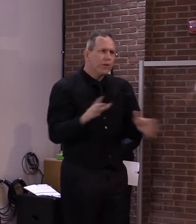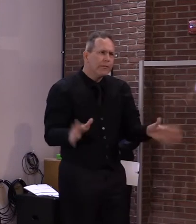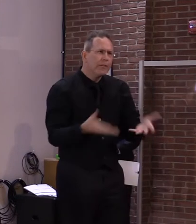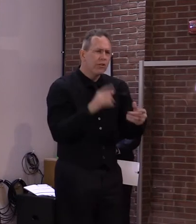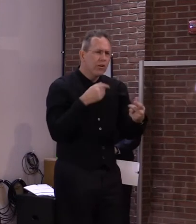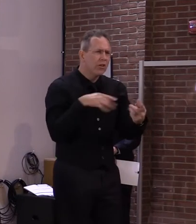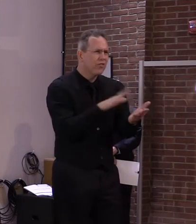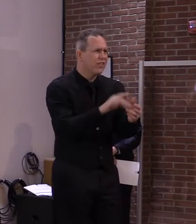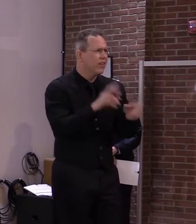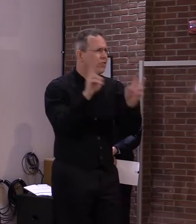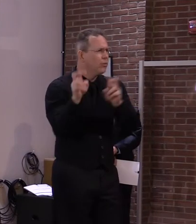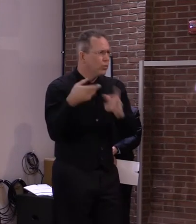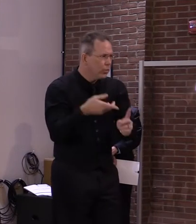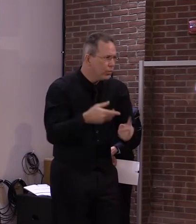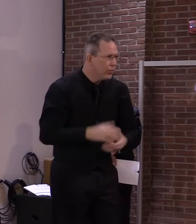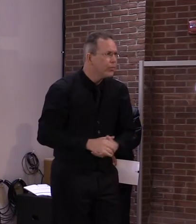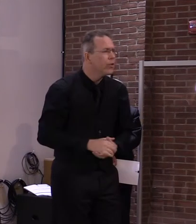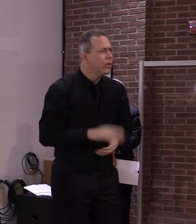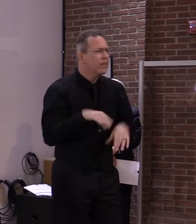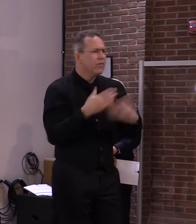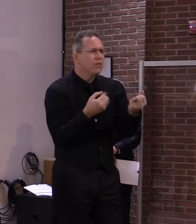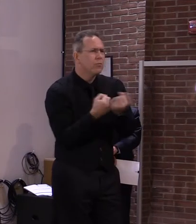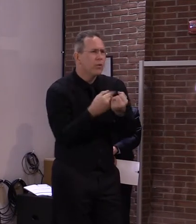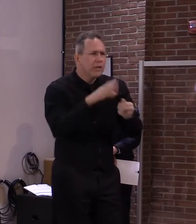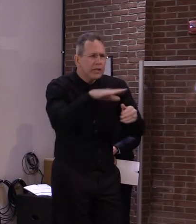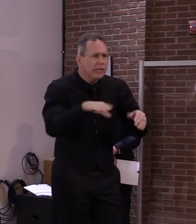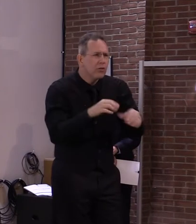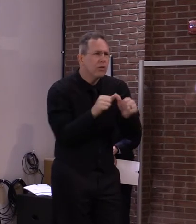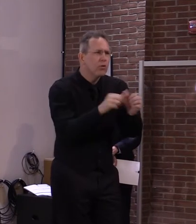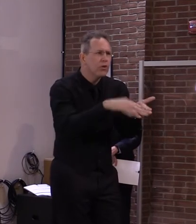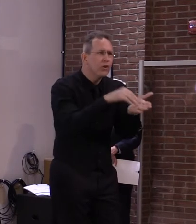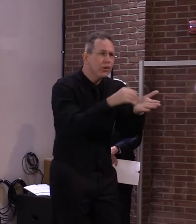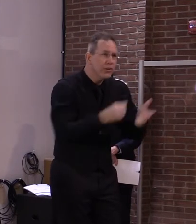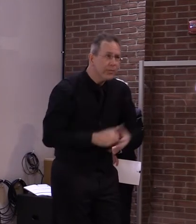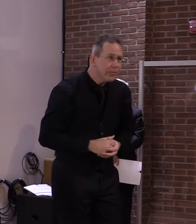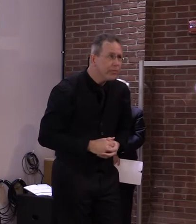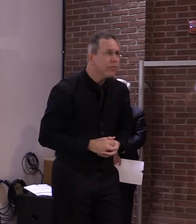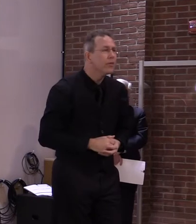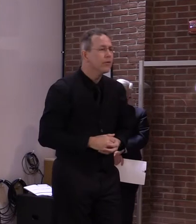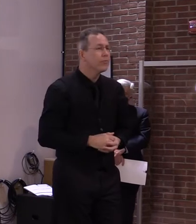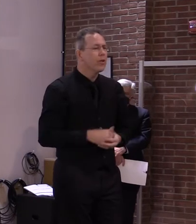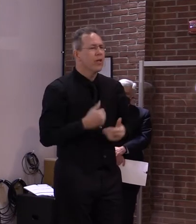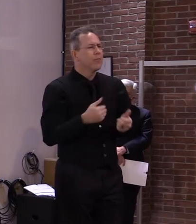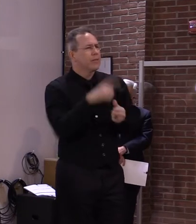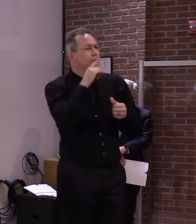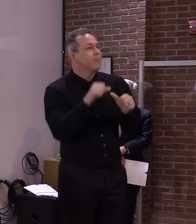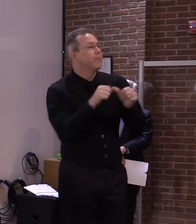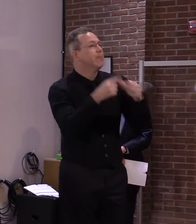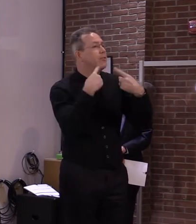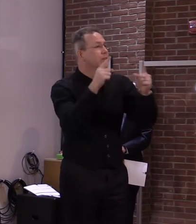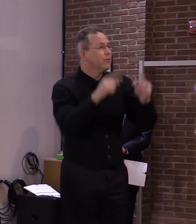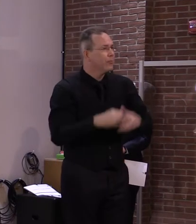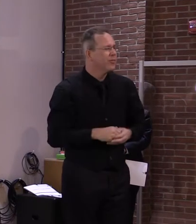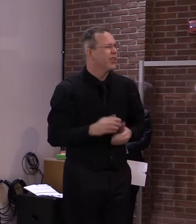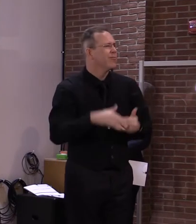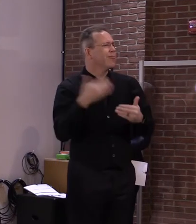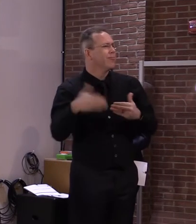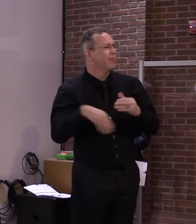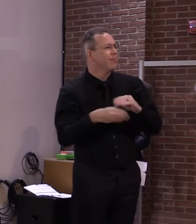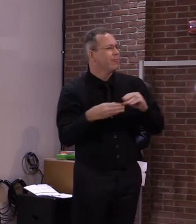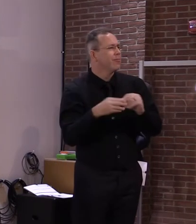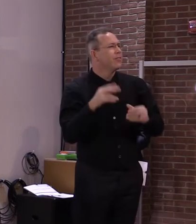they need so they're on the right path to succeed in the future with that i'll now turn it over to secretary